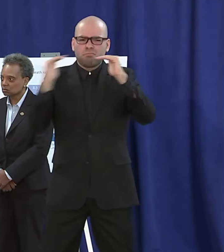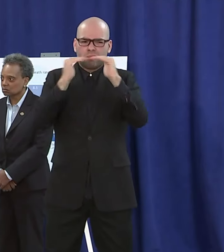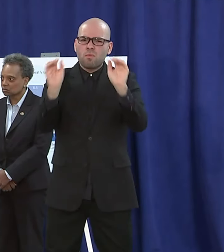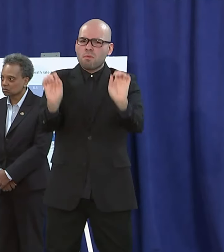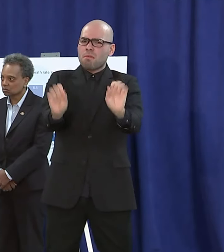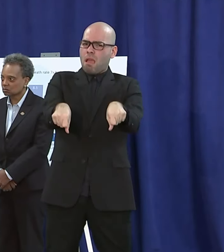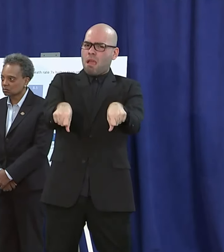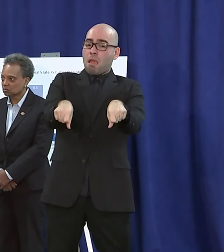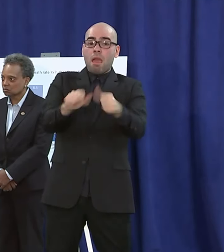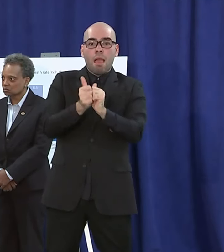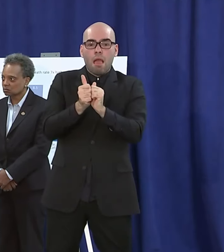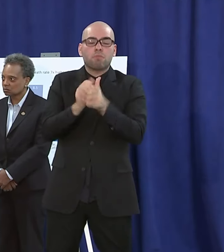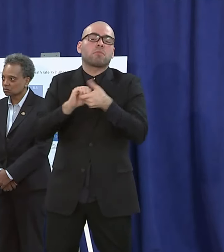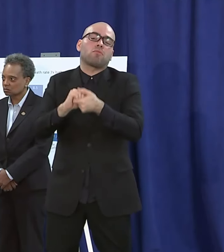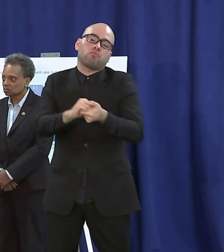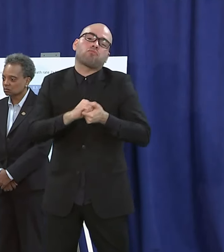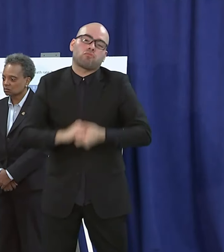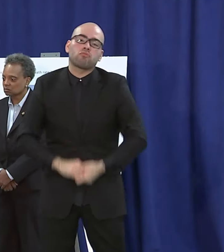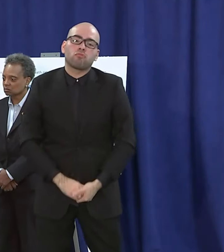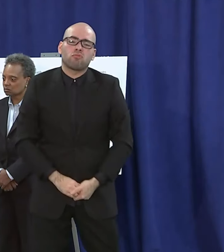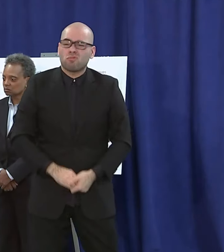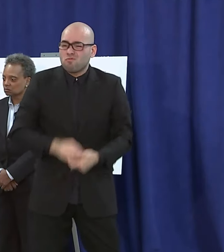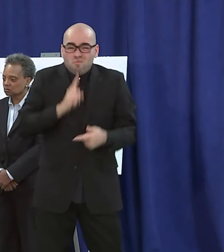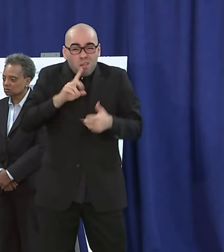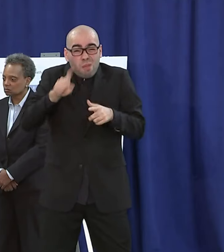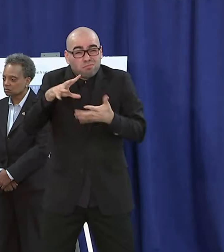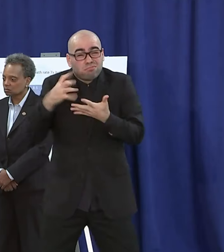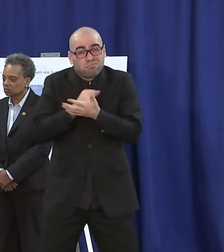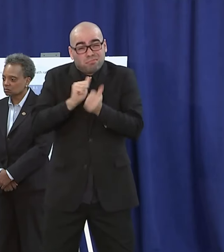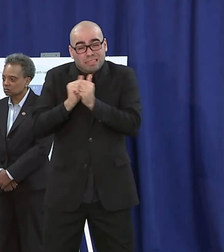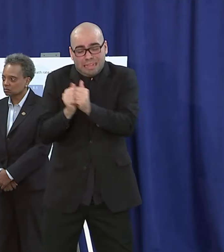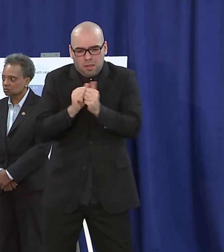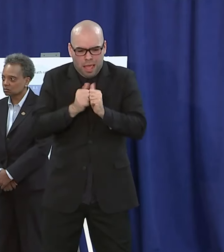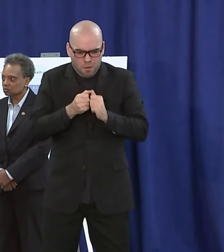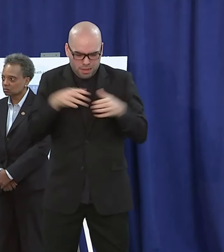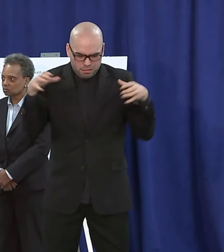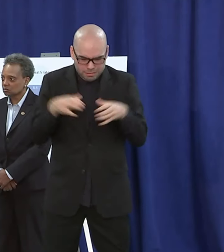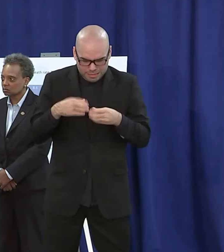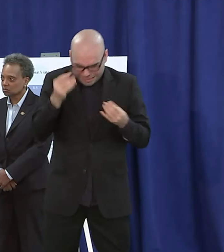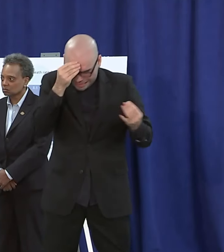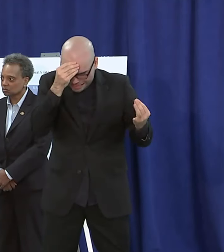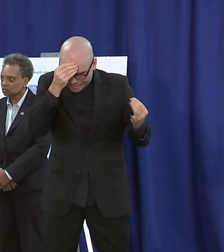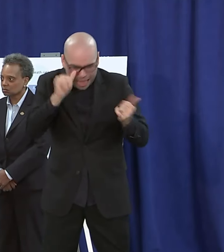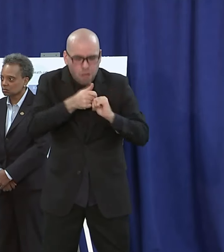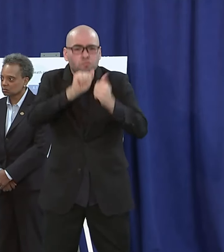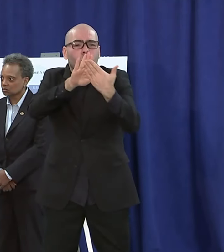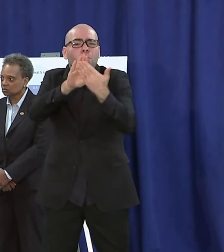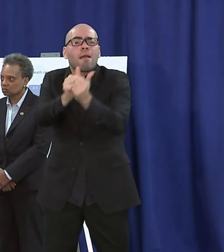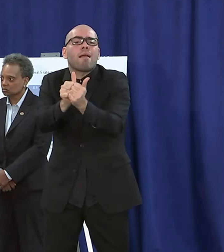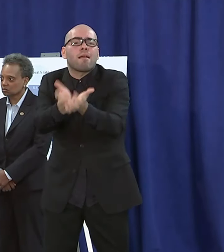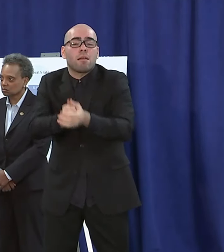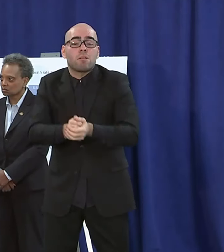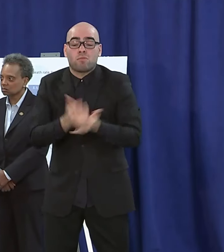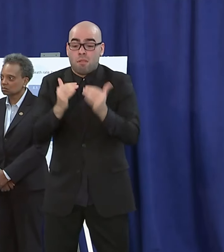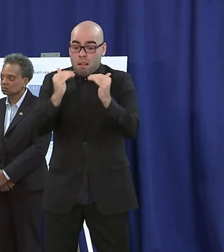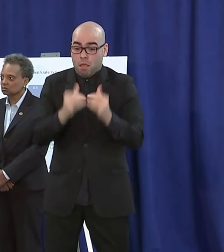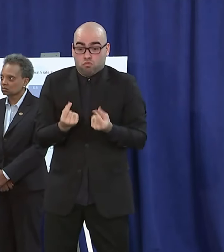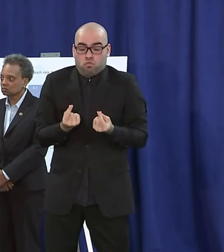think about how we can work together and coordinate an approach. Our suggested next steps are that we look at